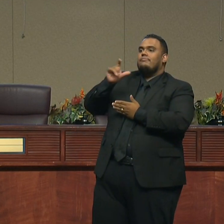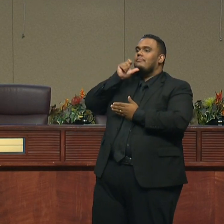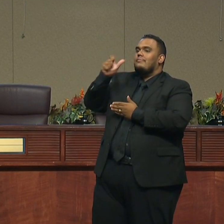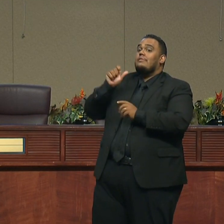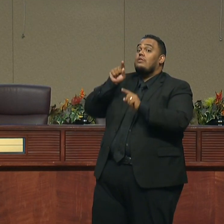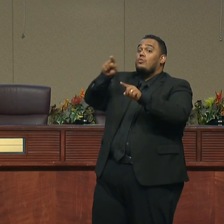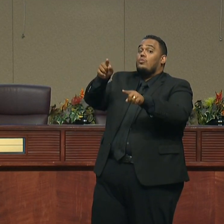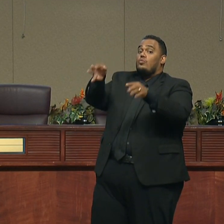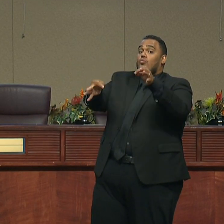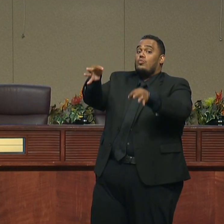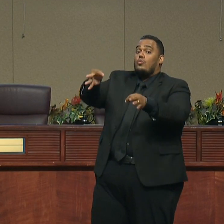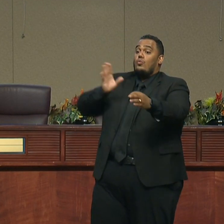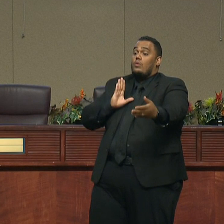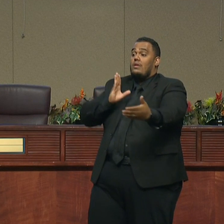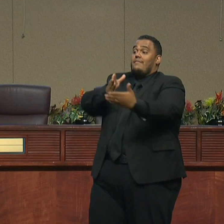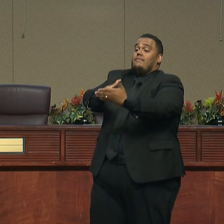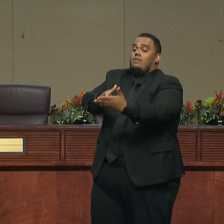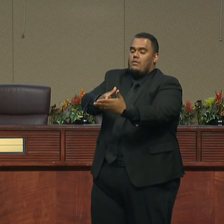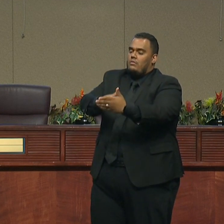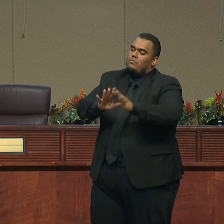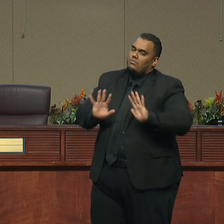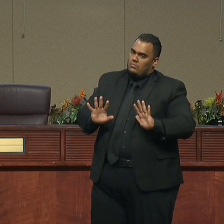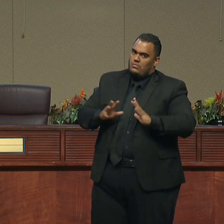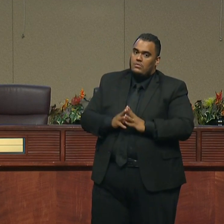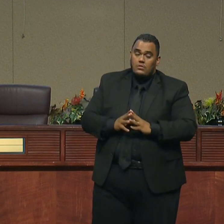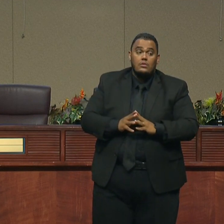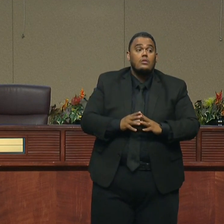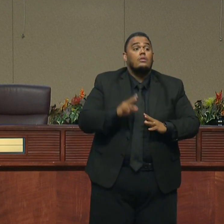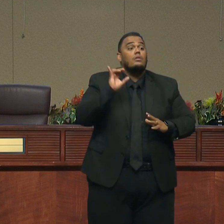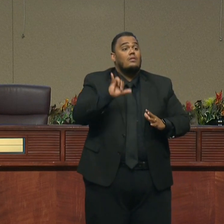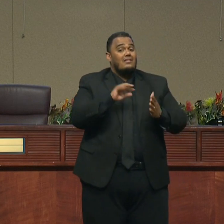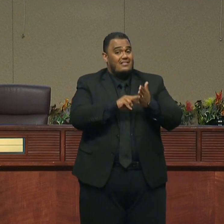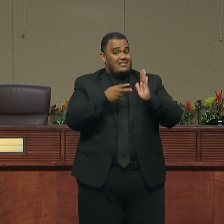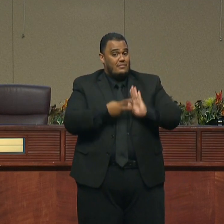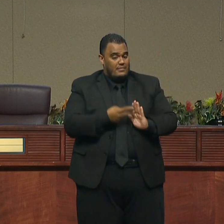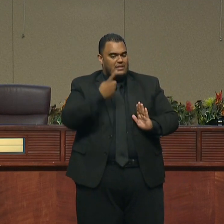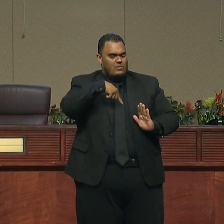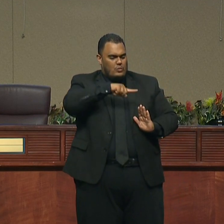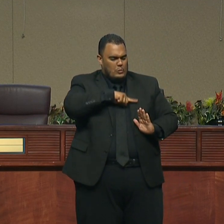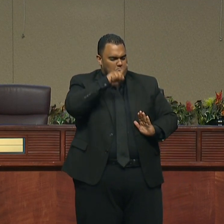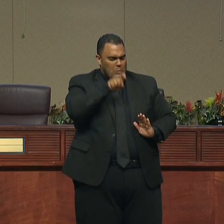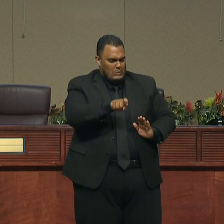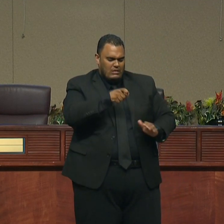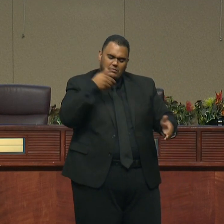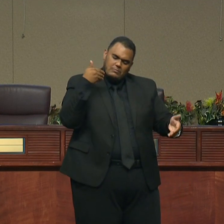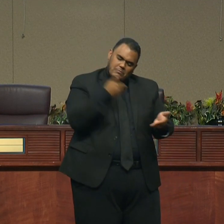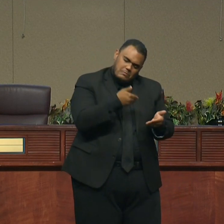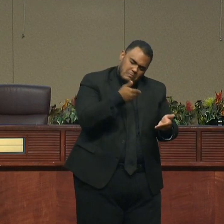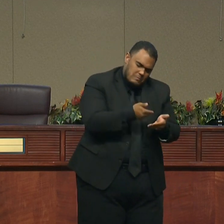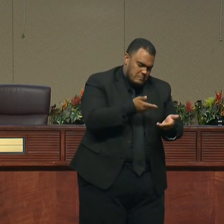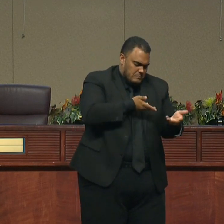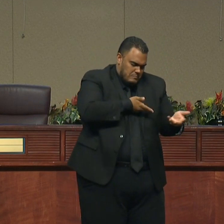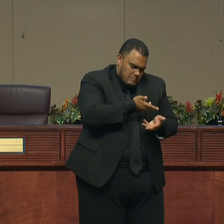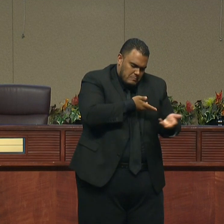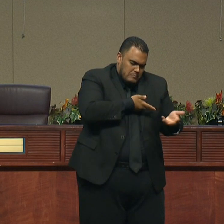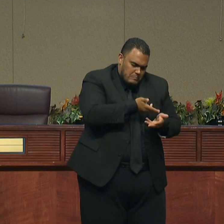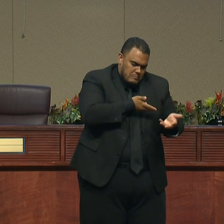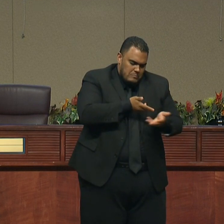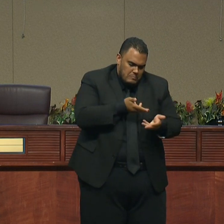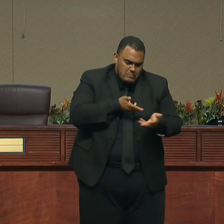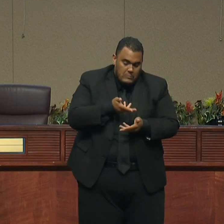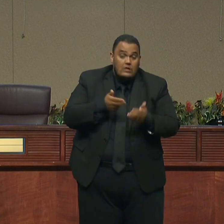want to divert that. So it will require us to work very closely with the